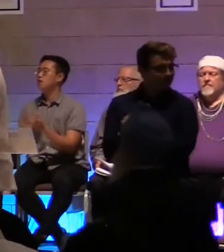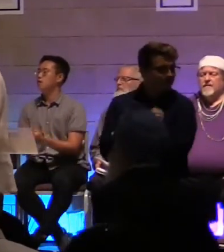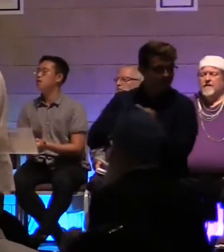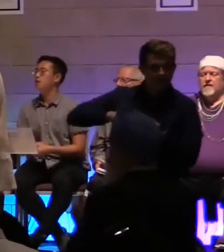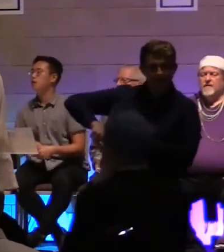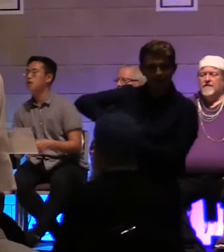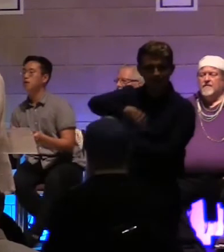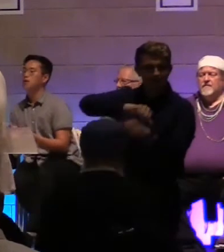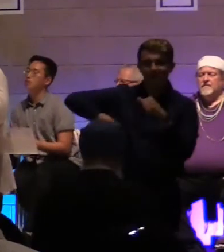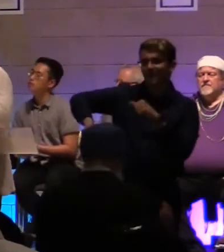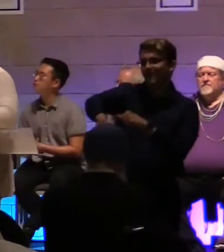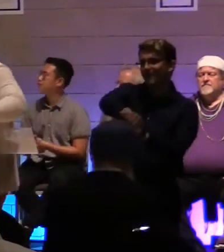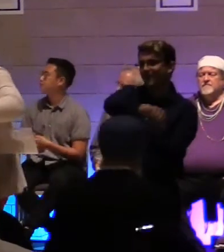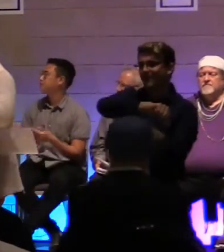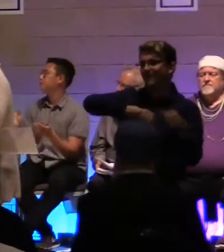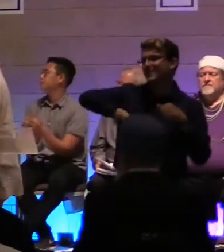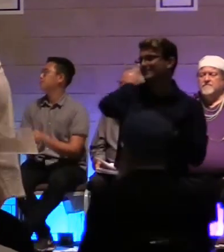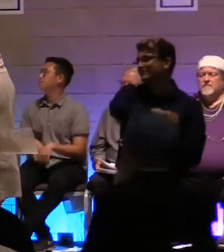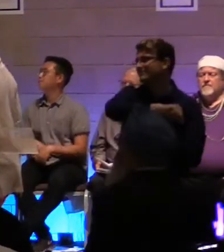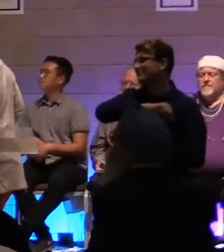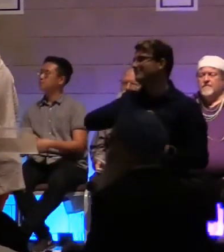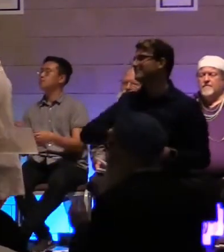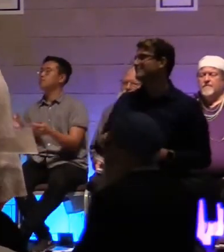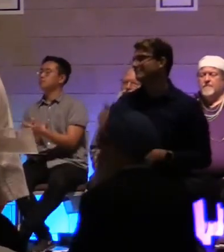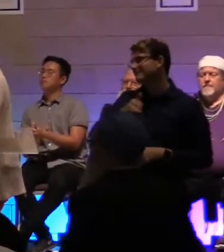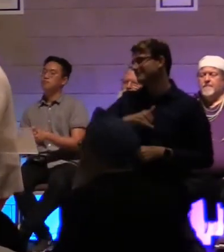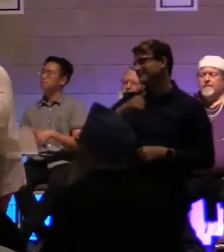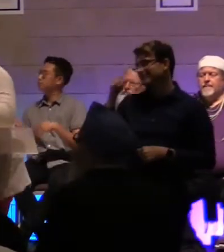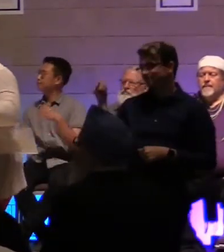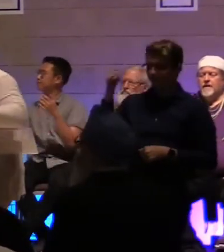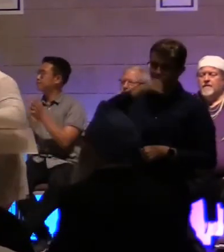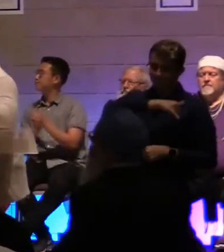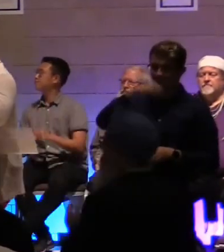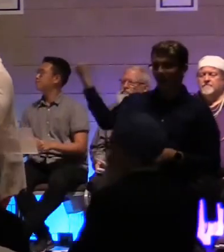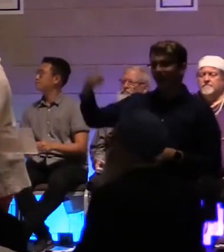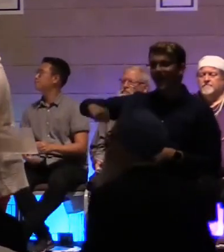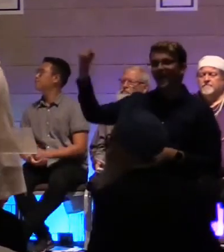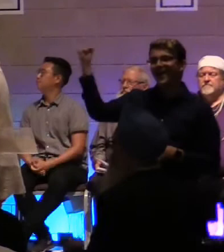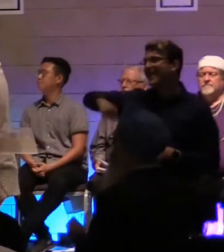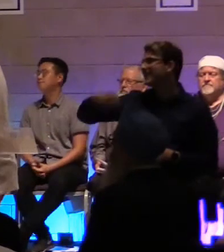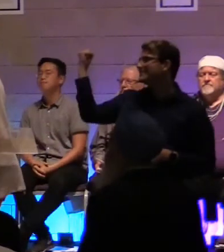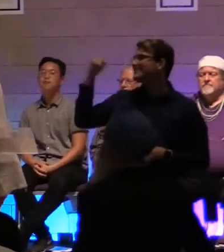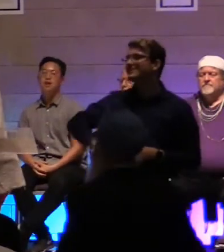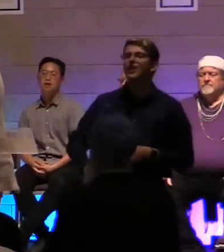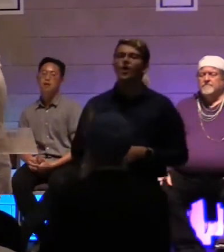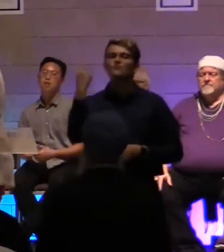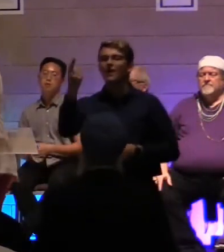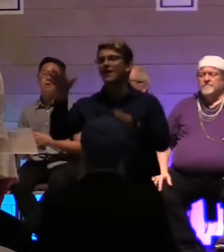living in love. Yeah, yeah. One family, come on,